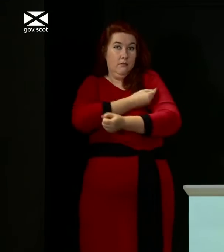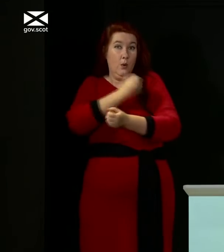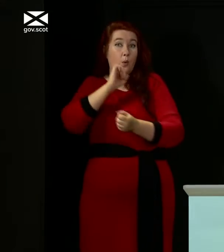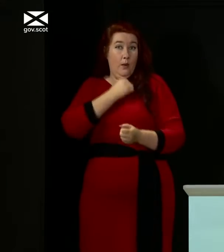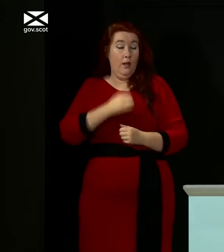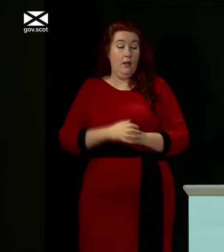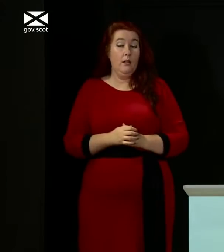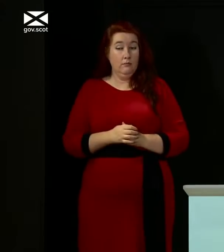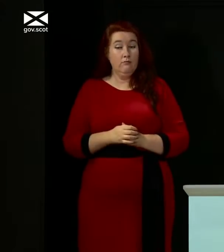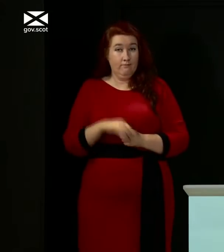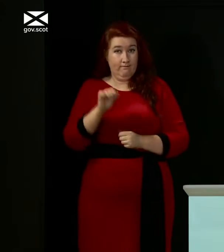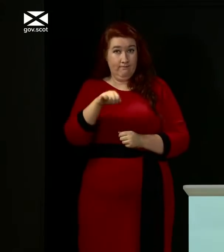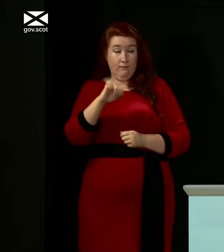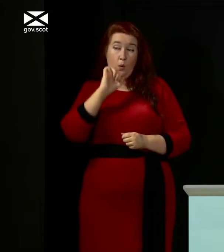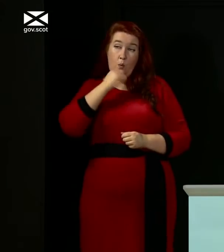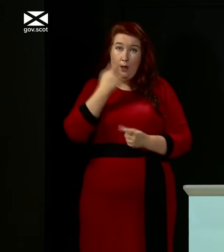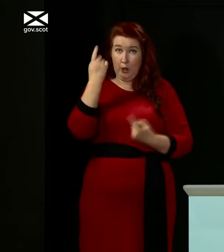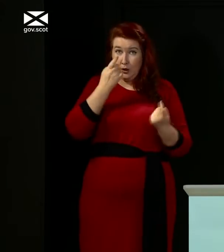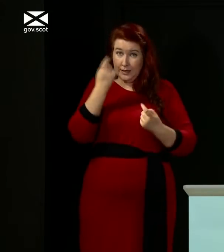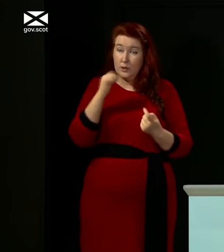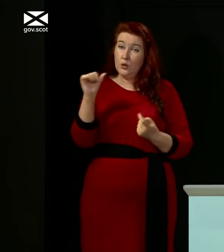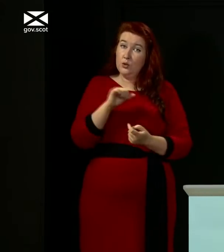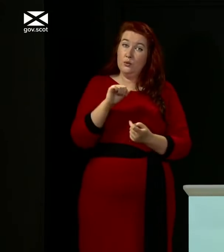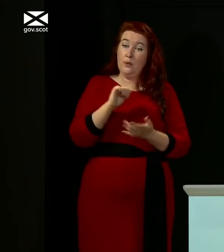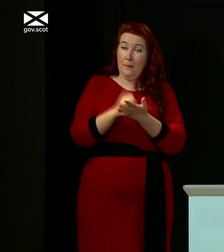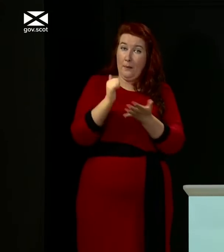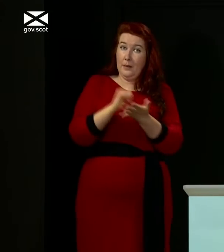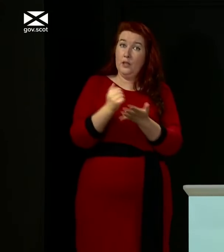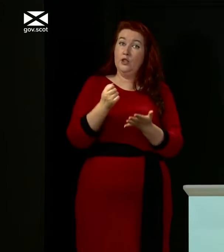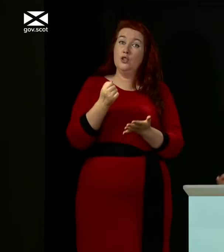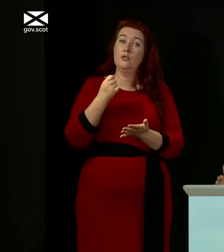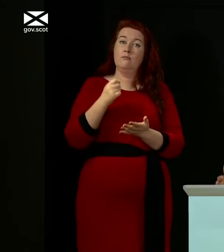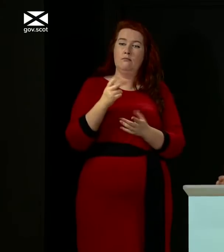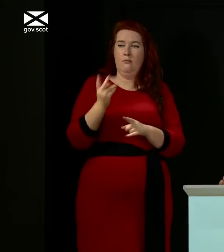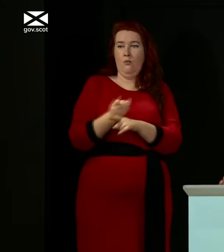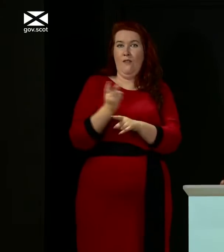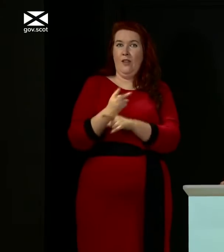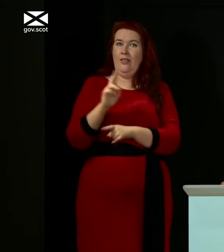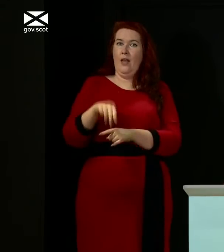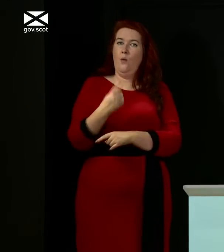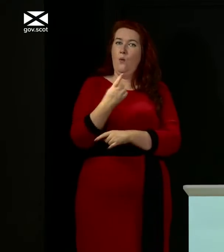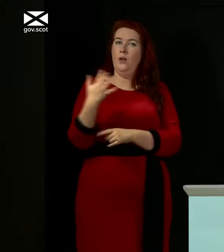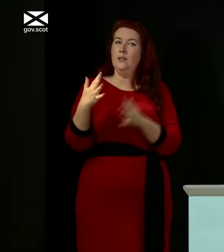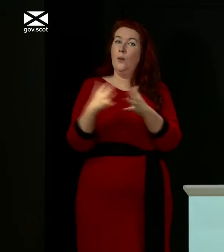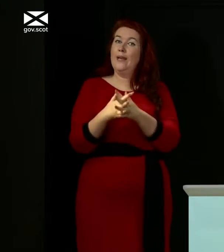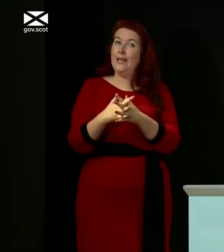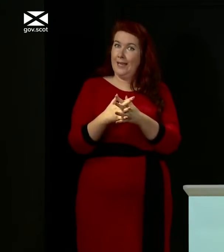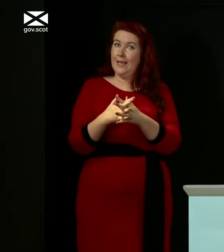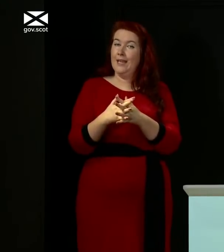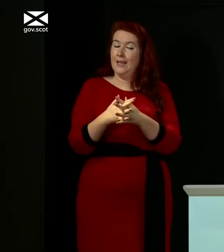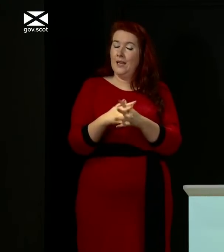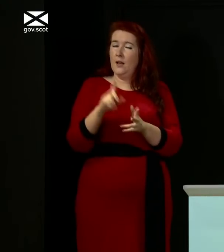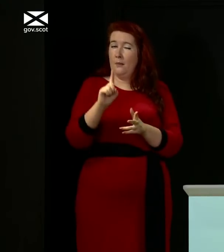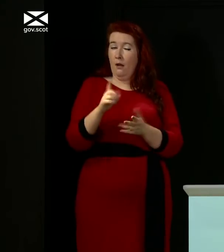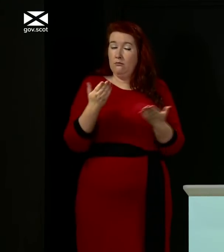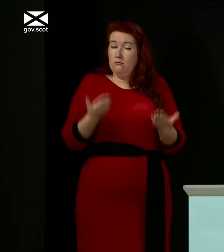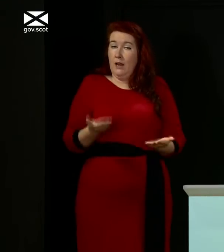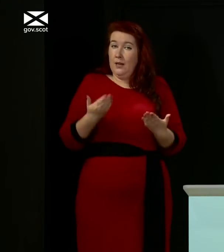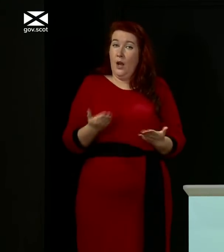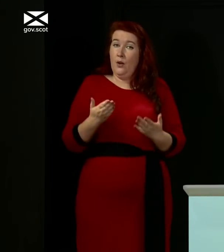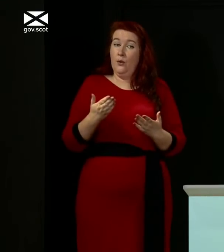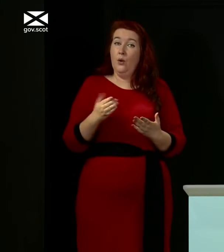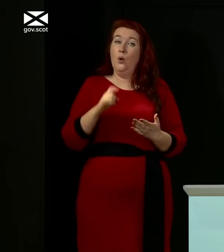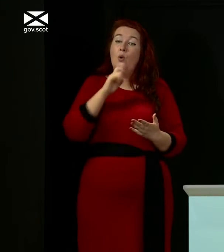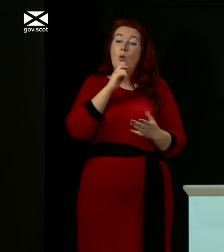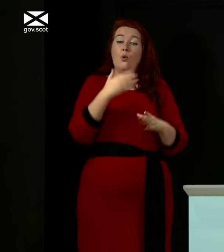yes, we will consider going to a publication schedule that is more frequent than once a week. But right now, I want everybody working